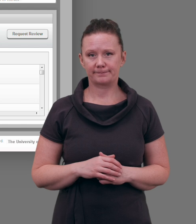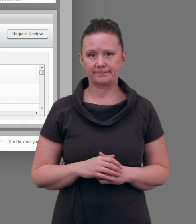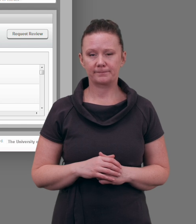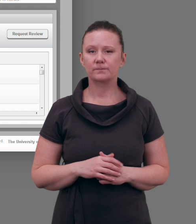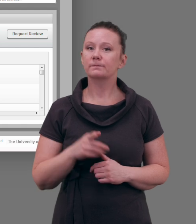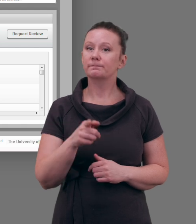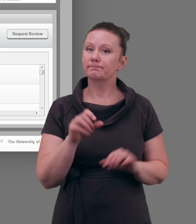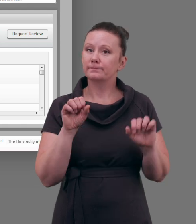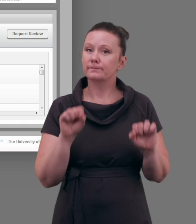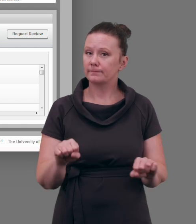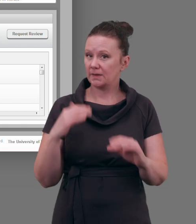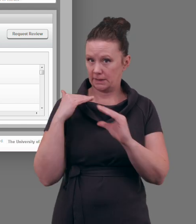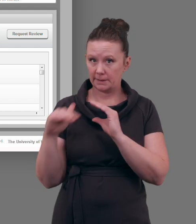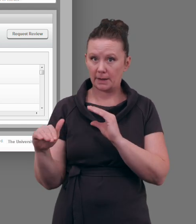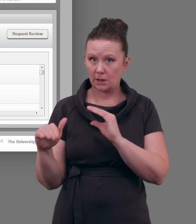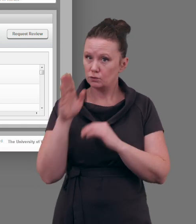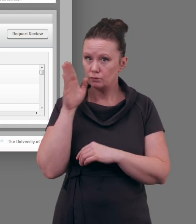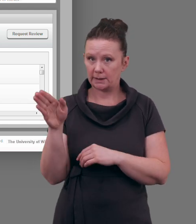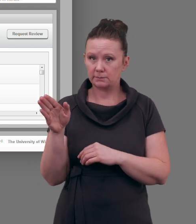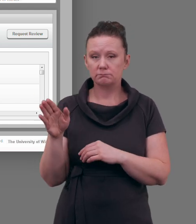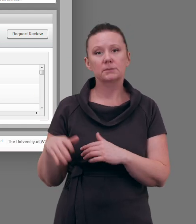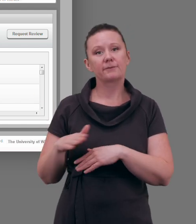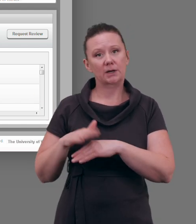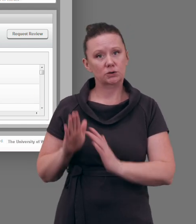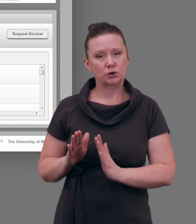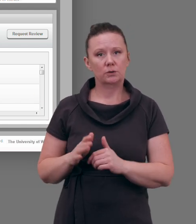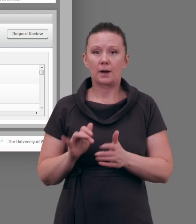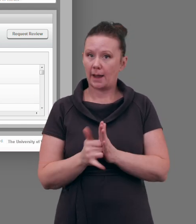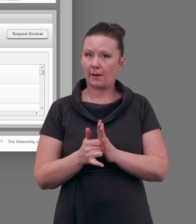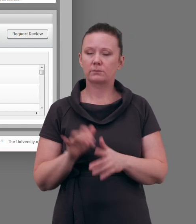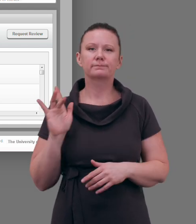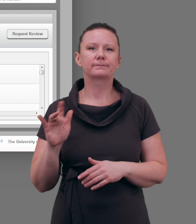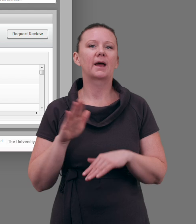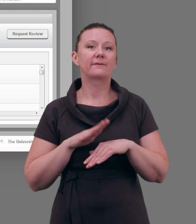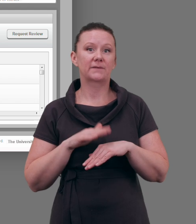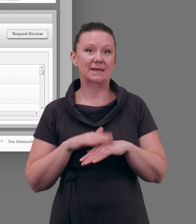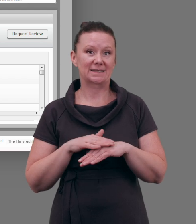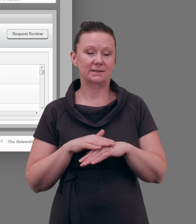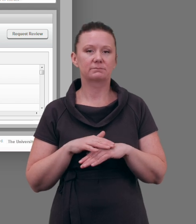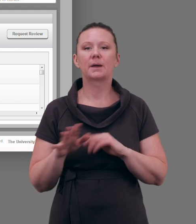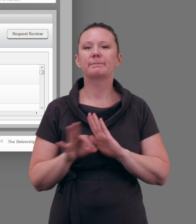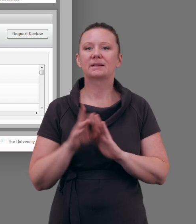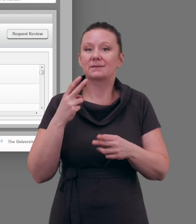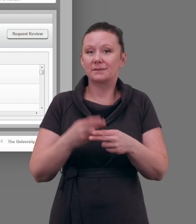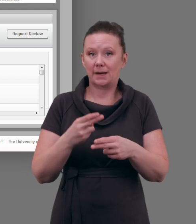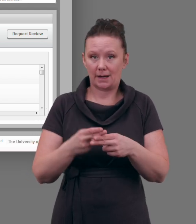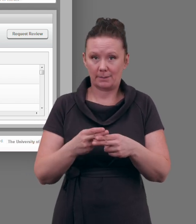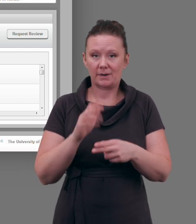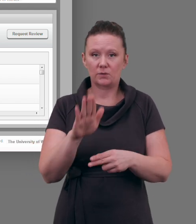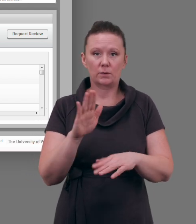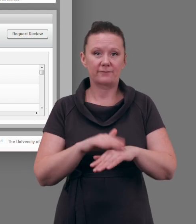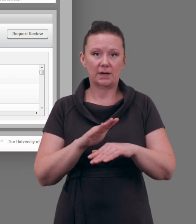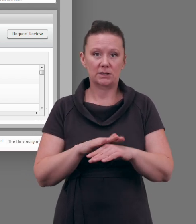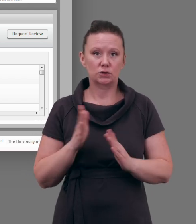You can also send an email to your advisor by selecting Advising and then click on the name of your advisor in the My